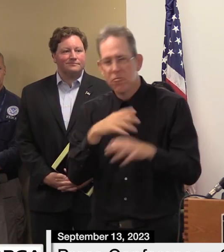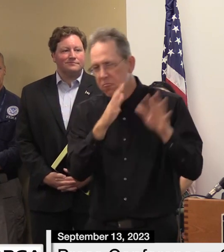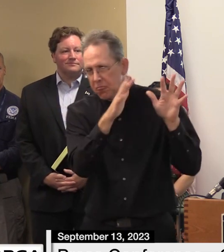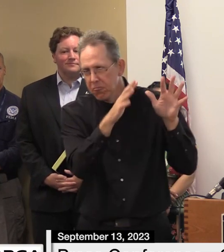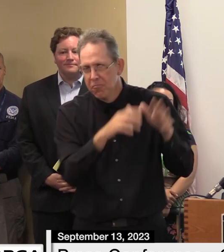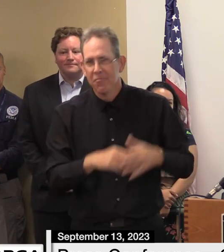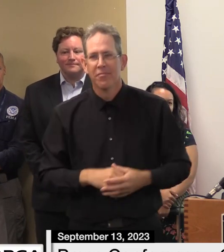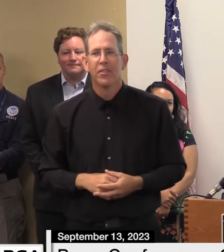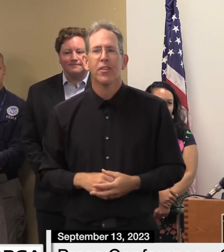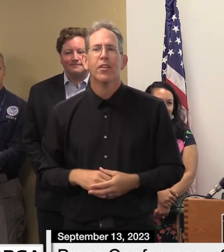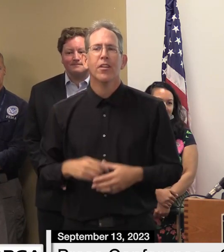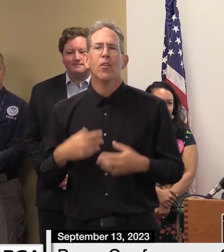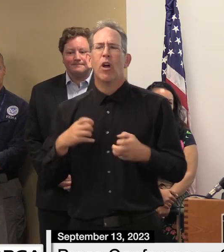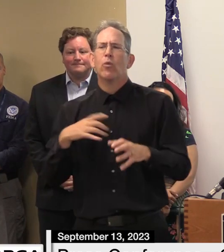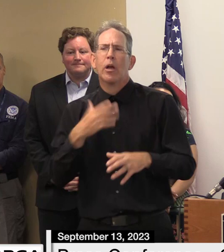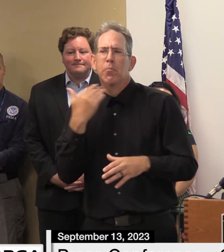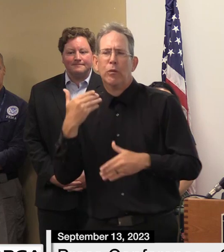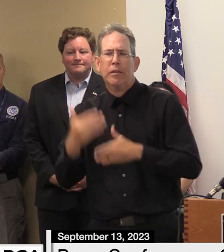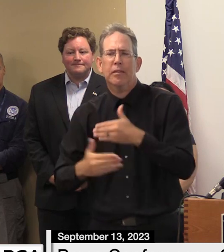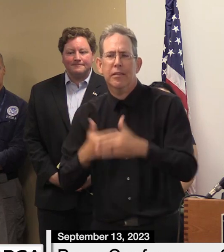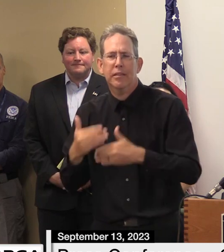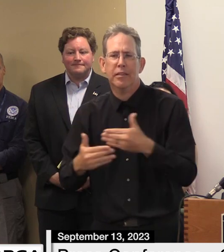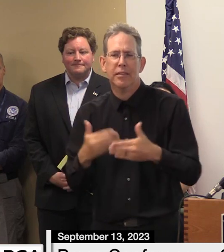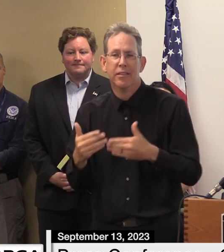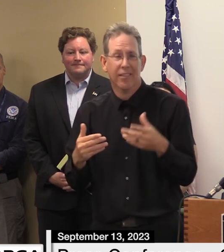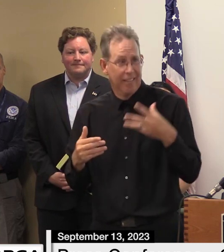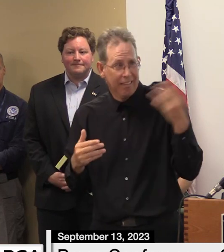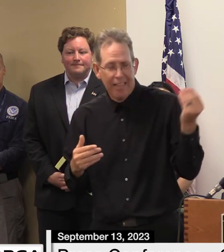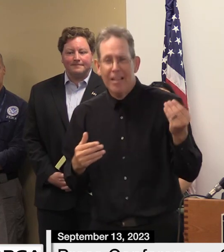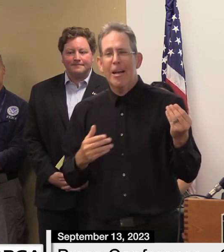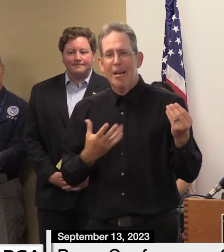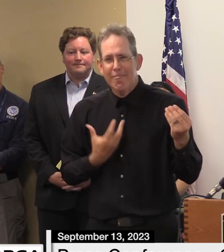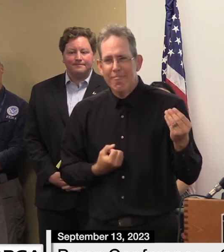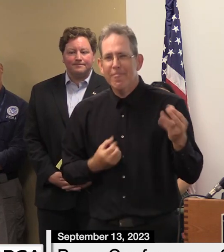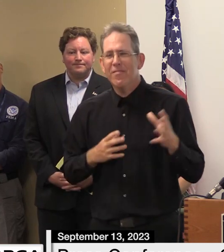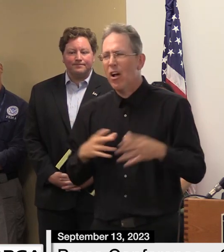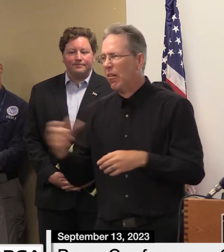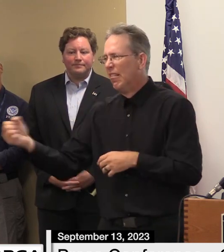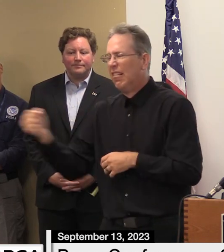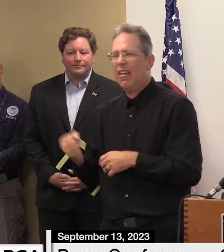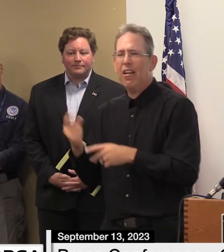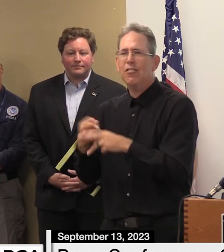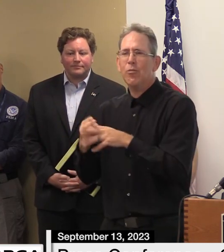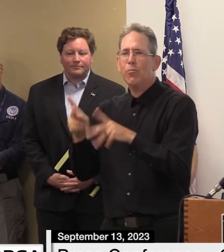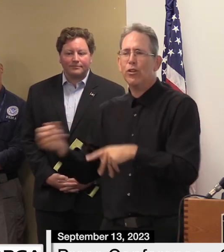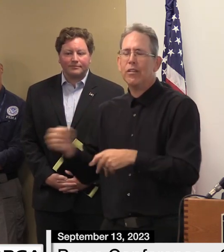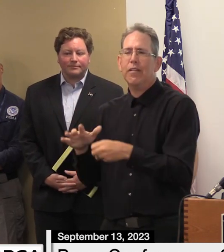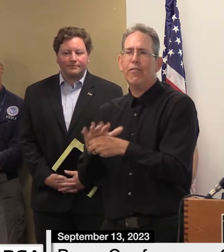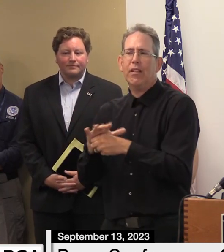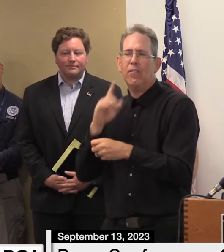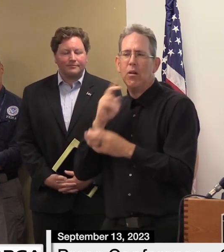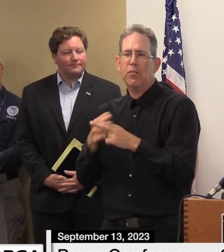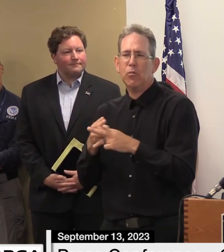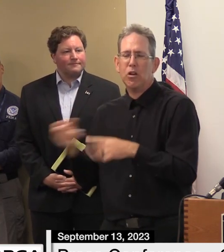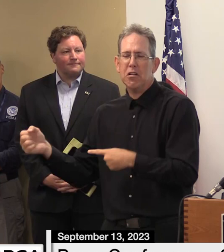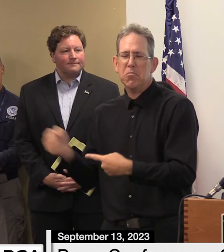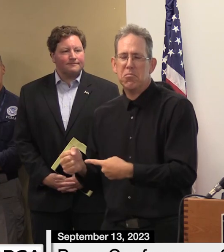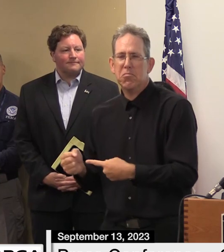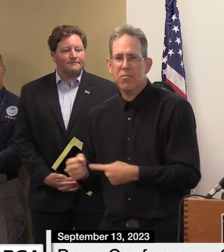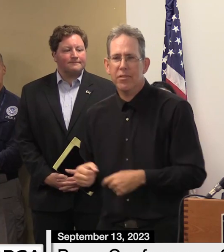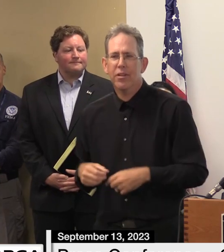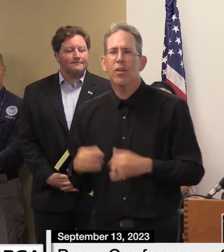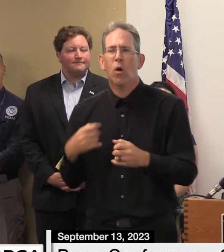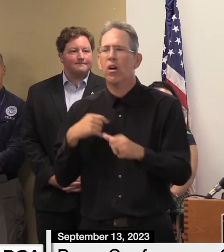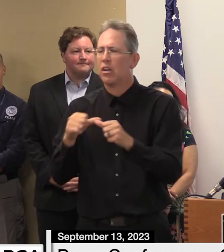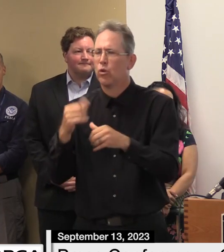we will do our best to fill his shoes, so to speak, and we'll continue to make sure that